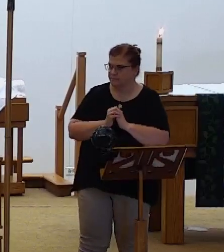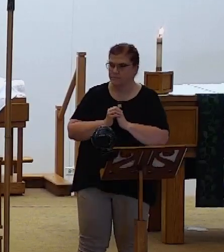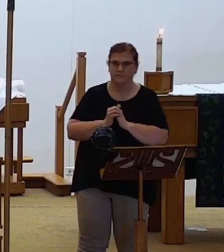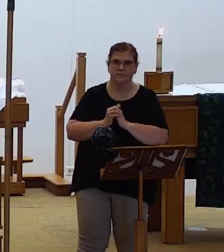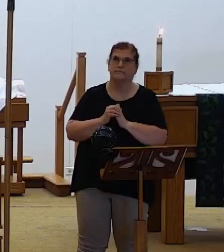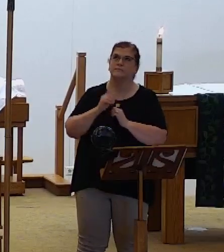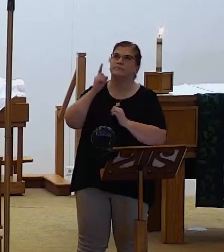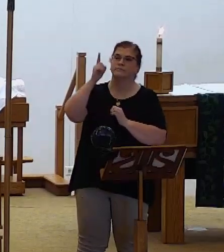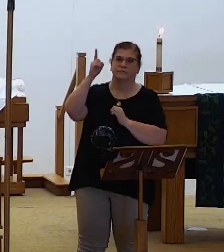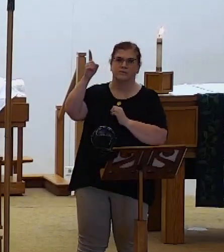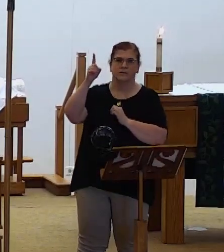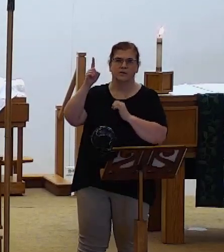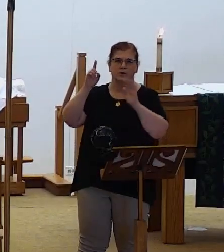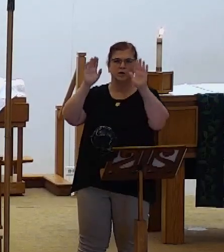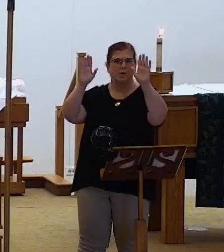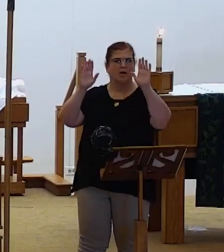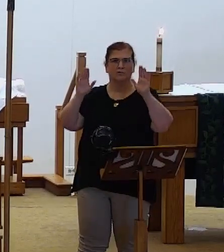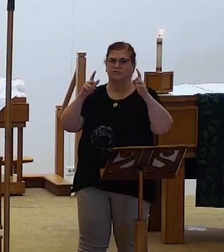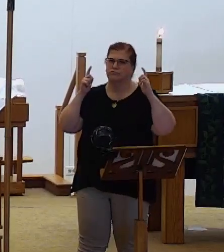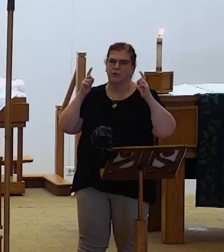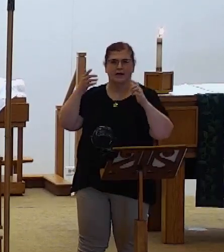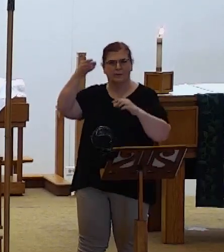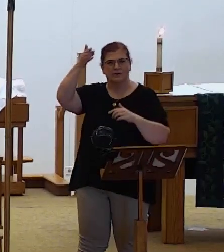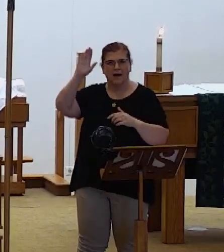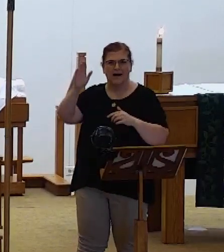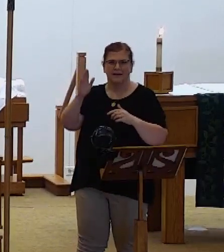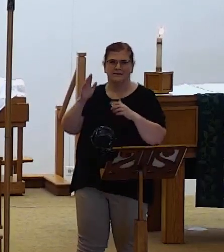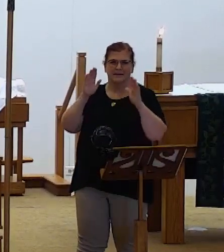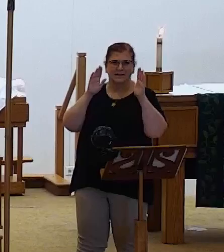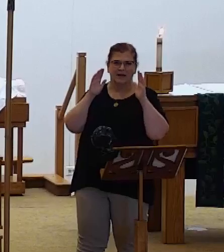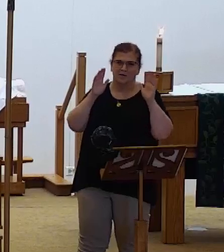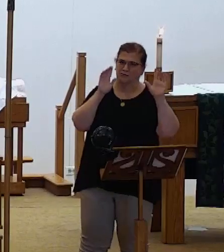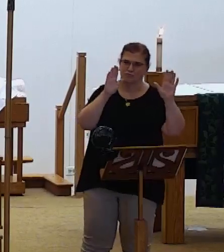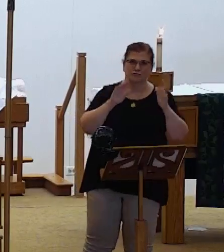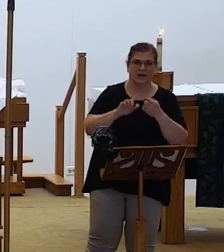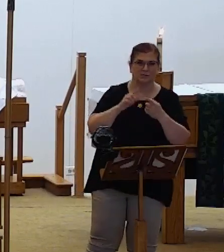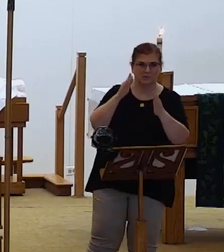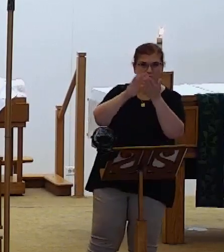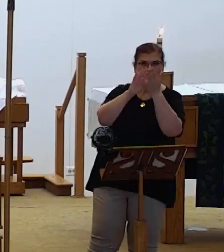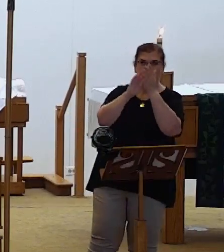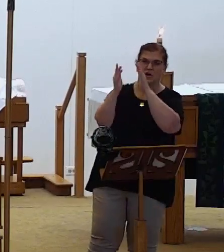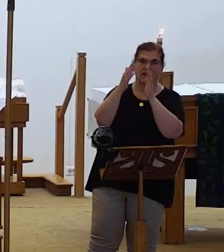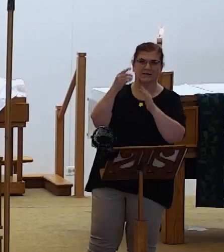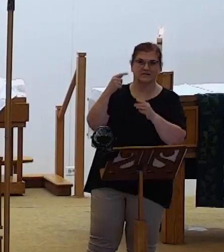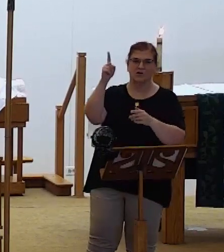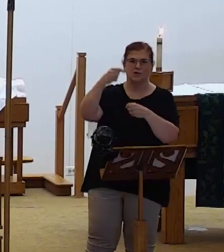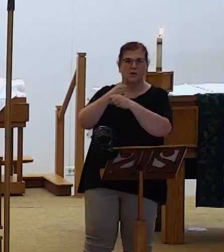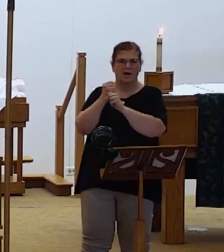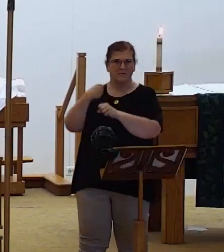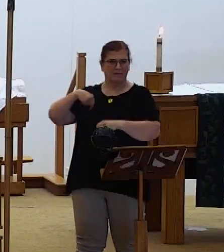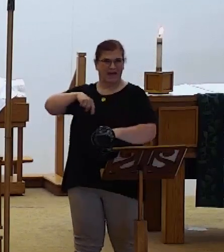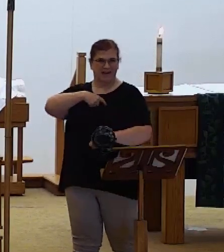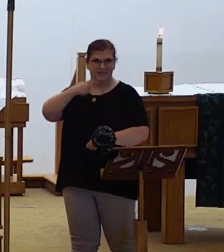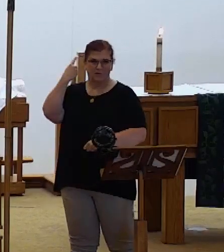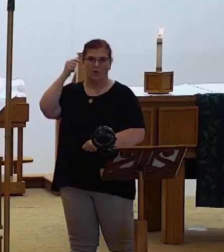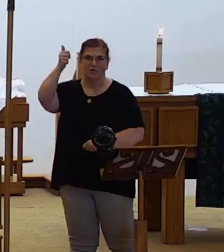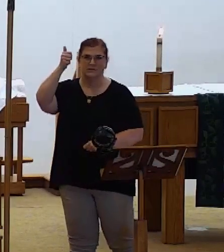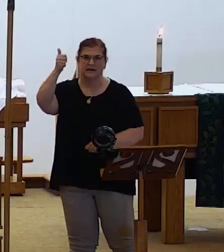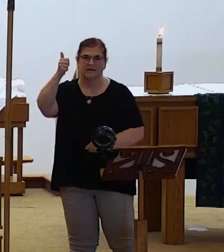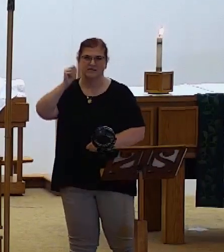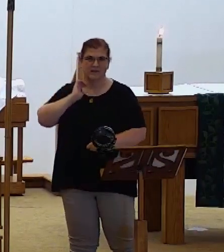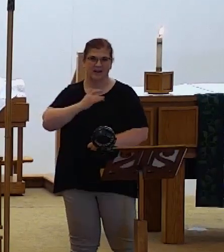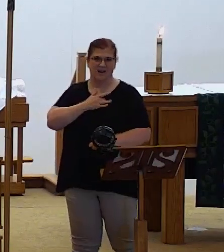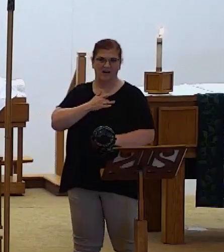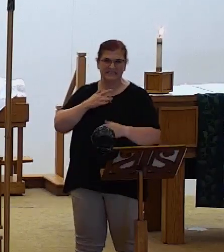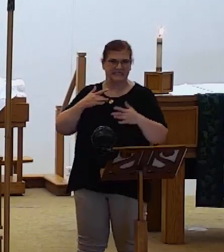You are great, O God, and greatly to be praised. You have made us for yourself, and our hearts are restless until they rest in